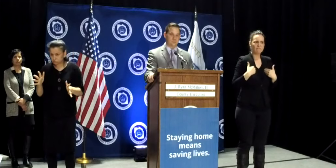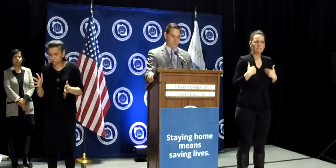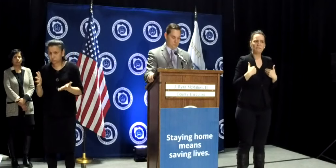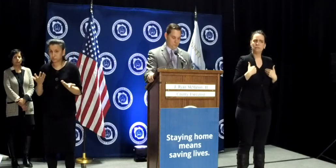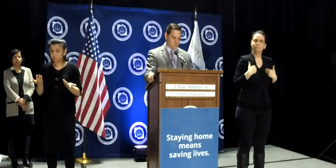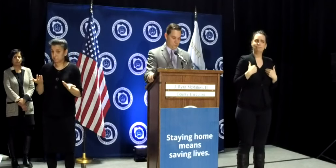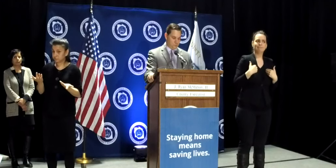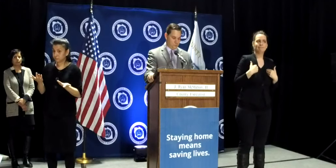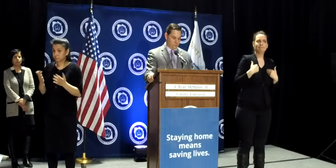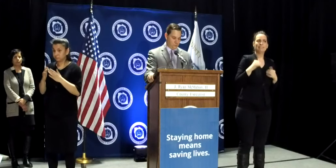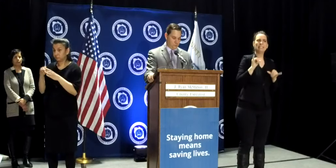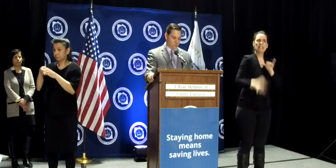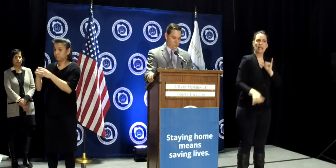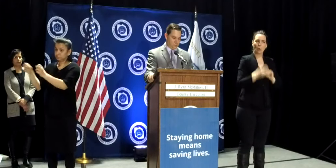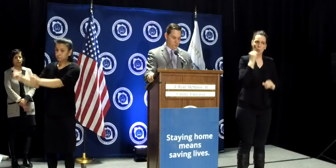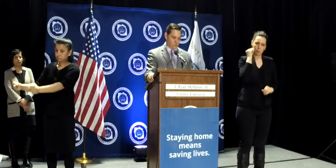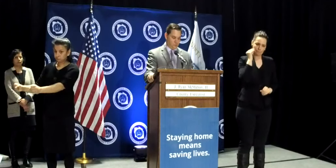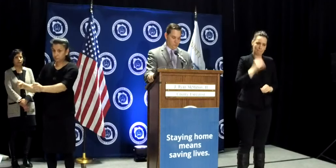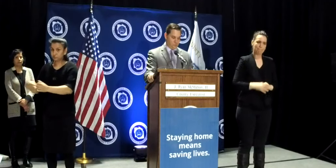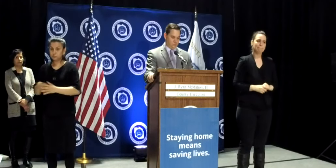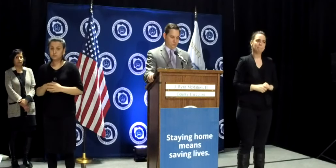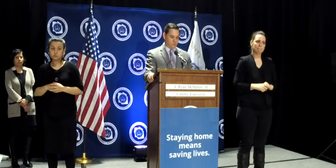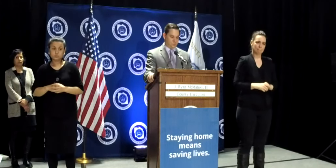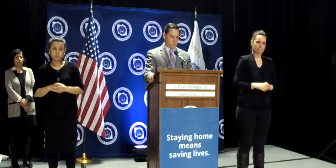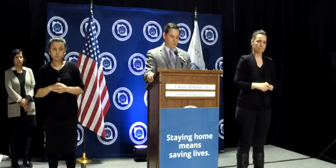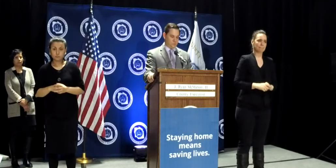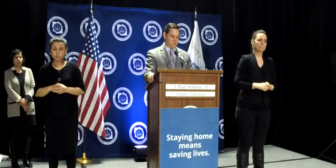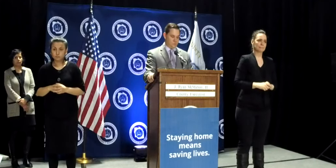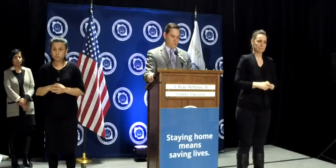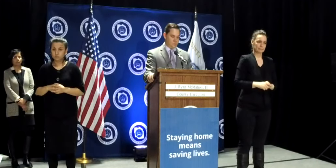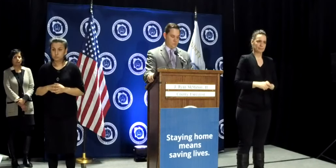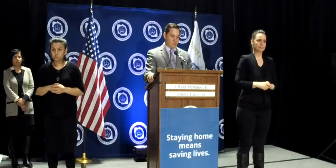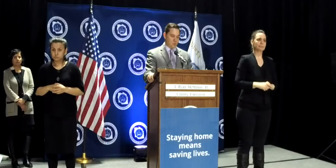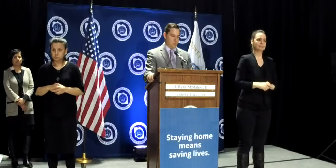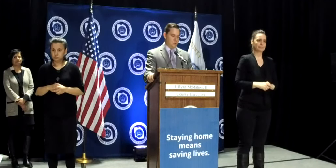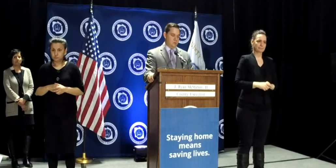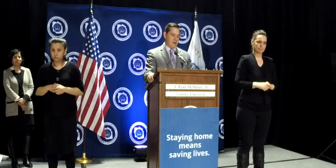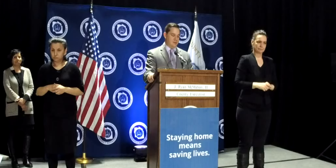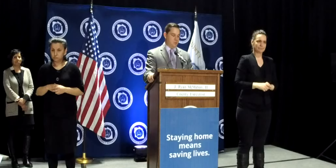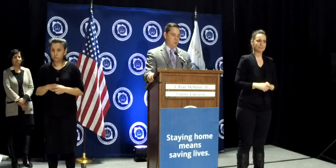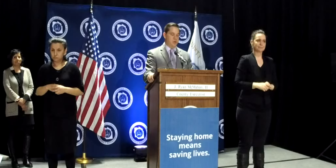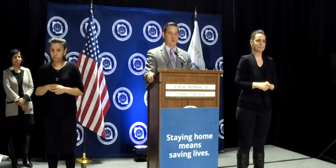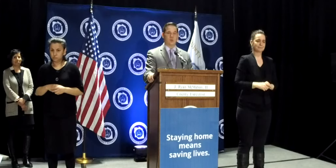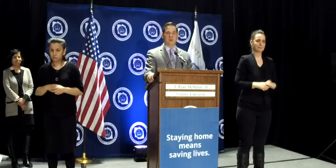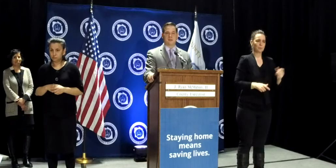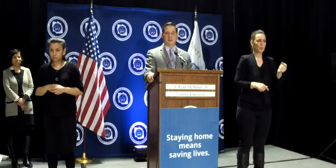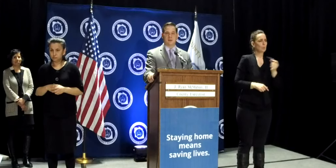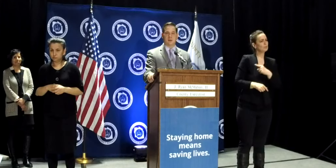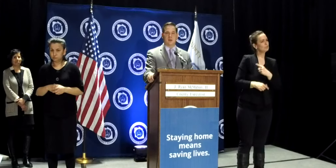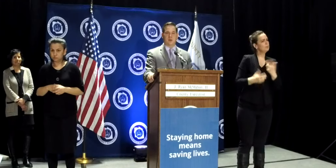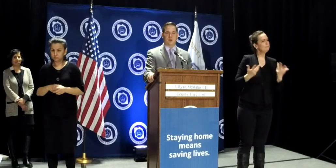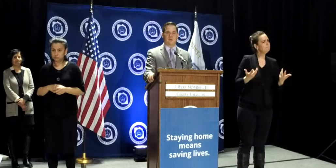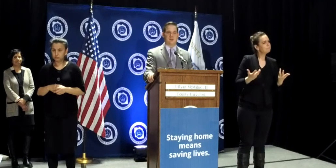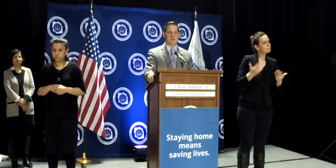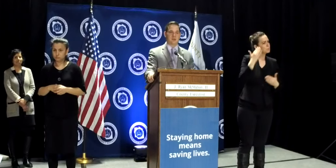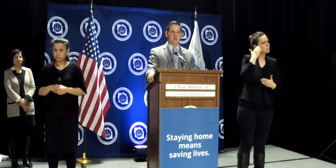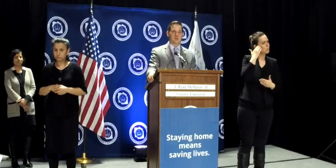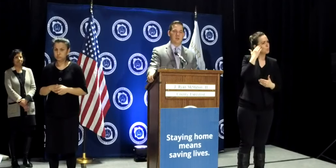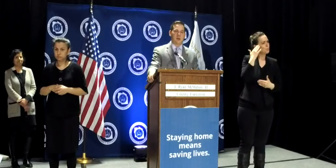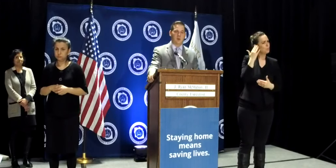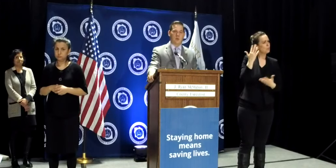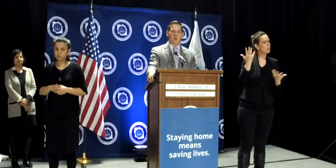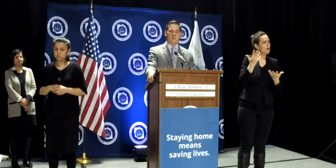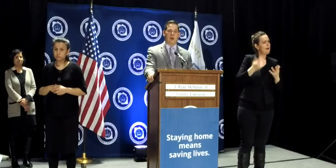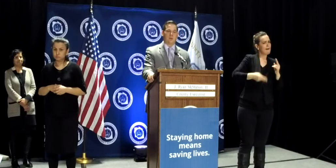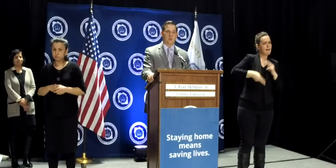of spreaded cases that have come from one social gathering? We are so busy with our